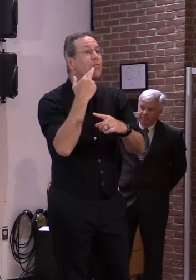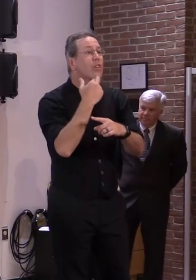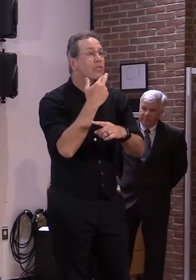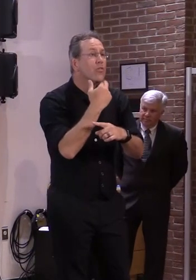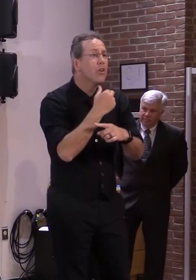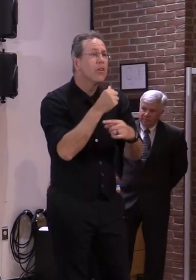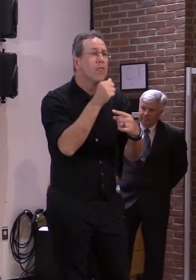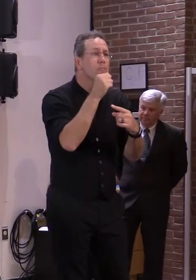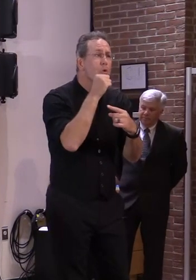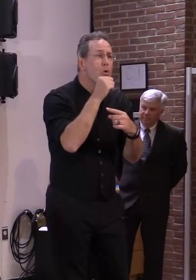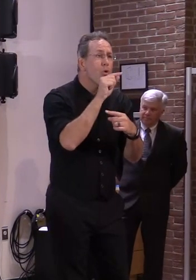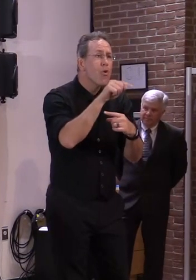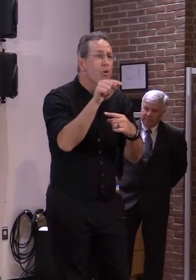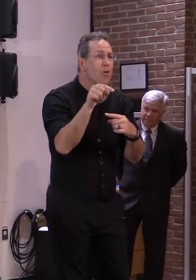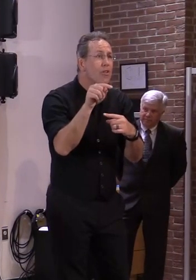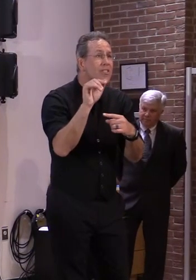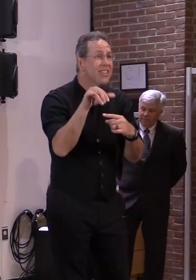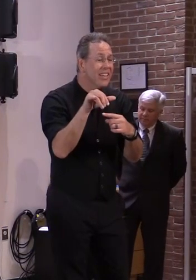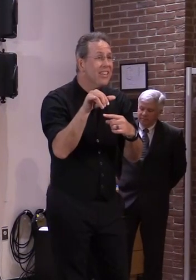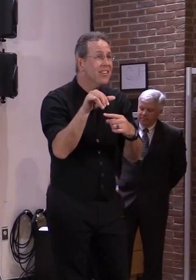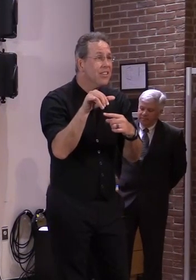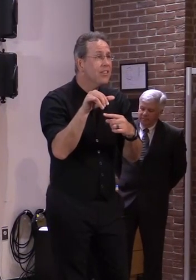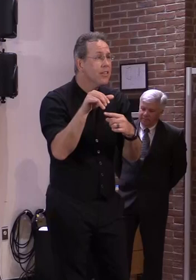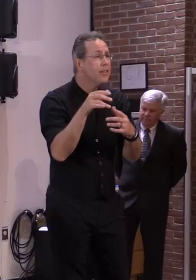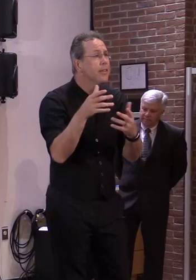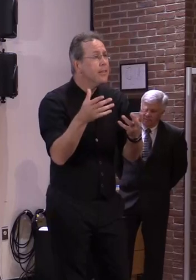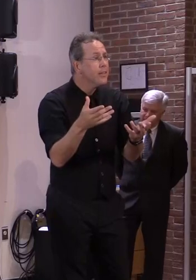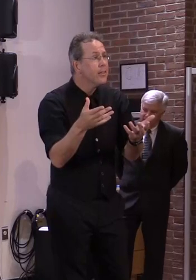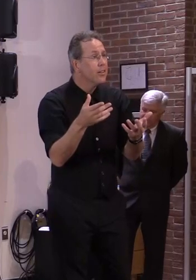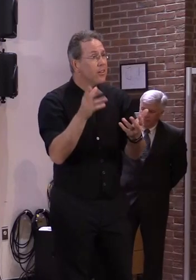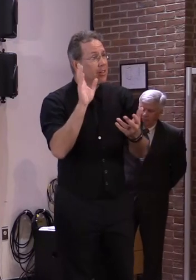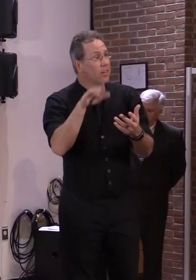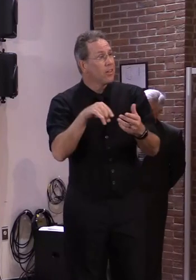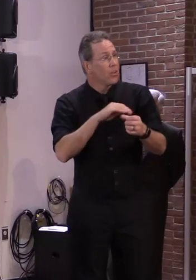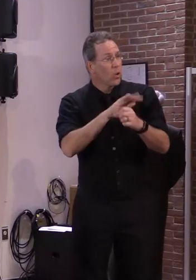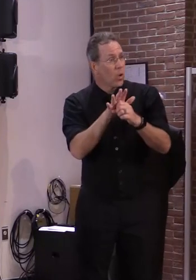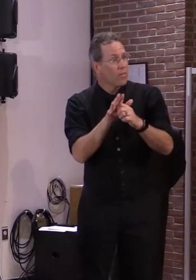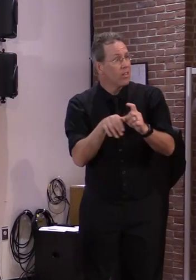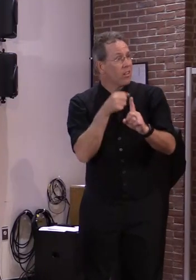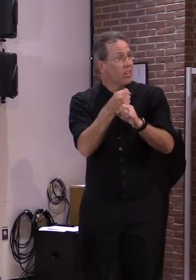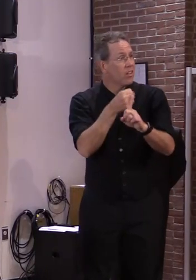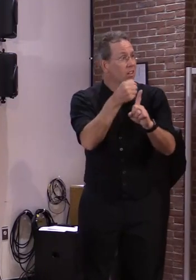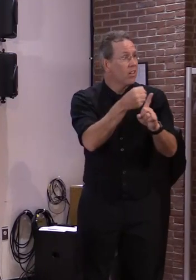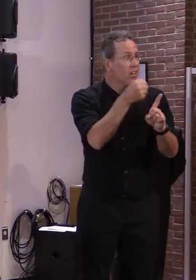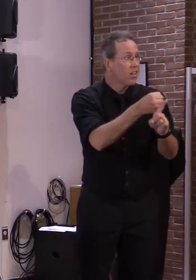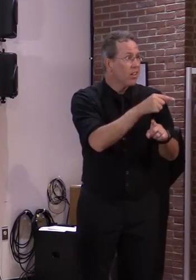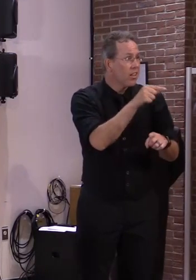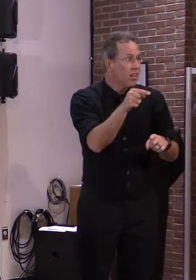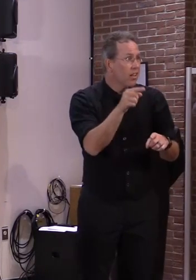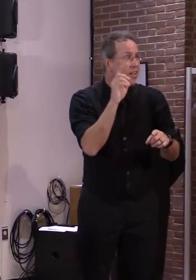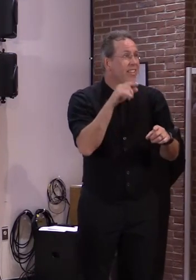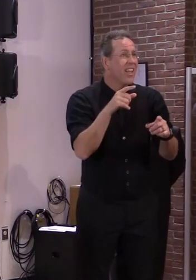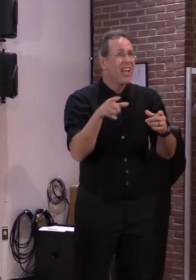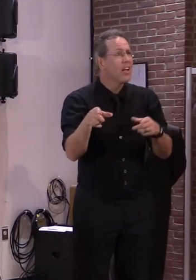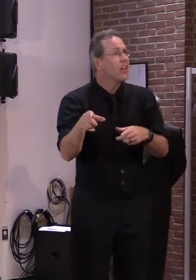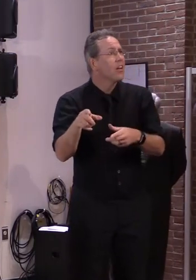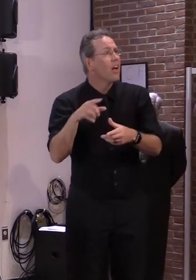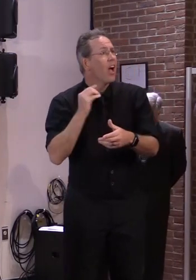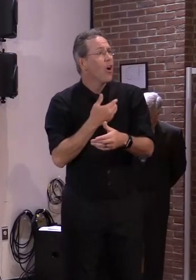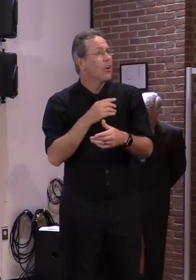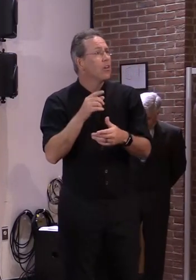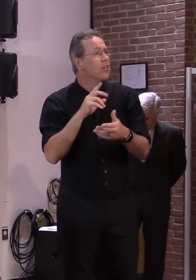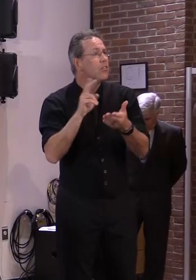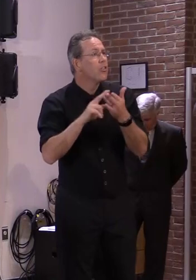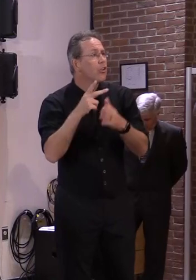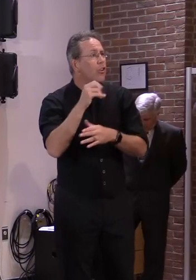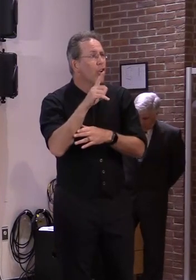today if not for all of the work that the Secretary Curley and her team performed over the last number of